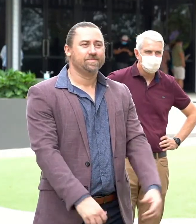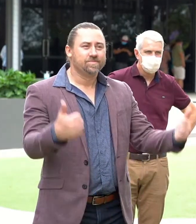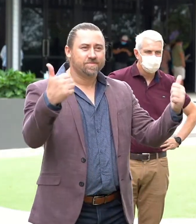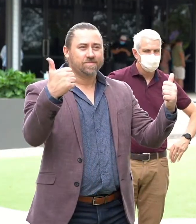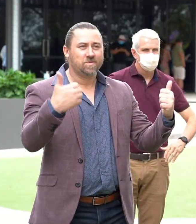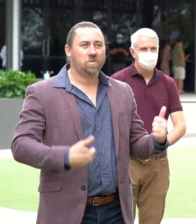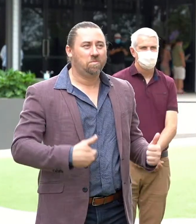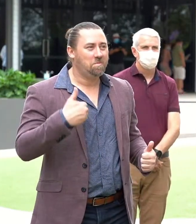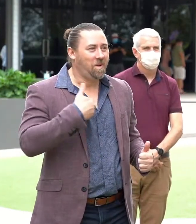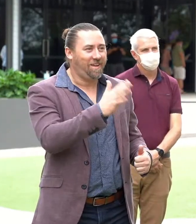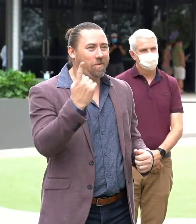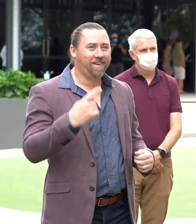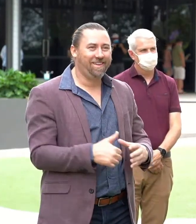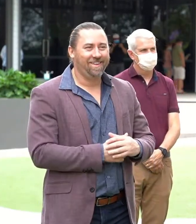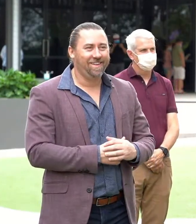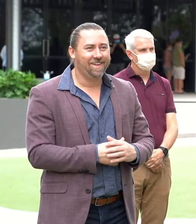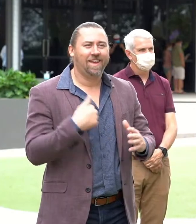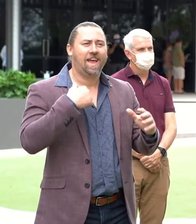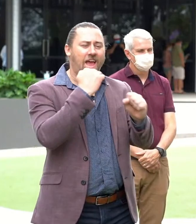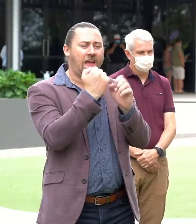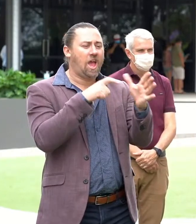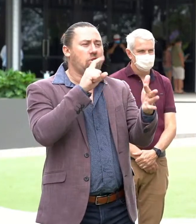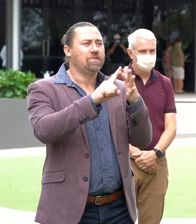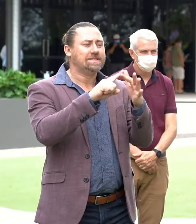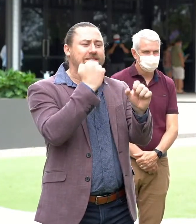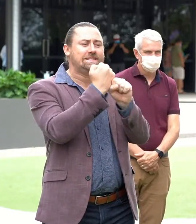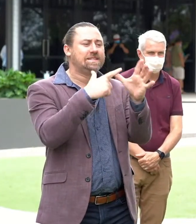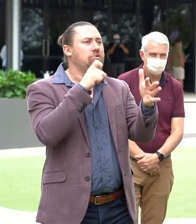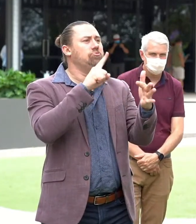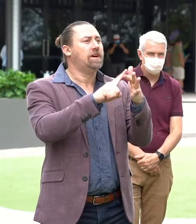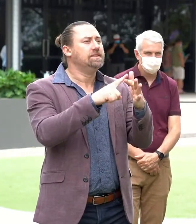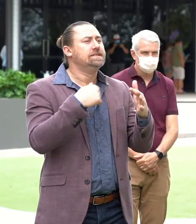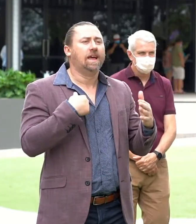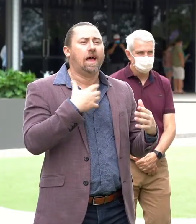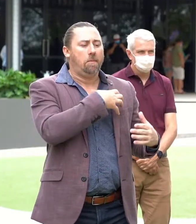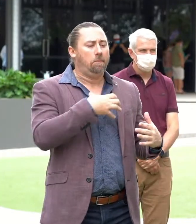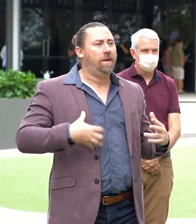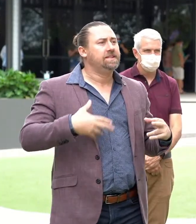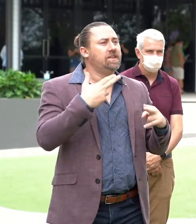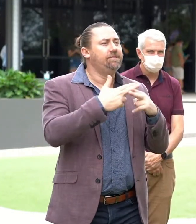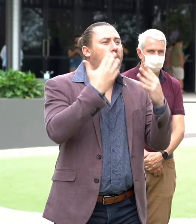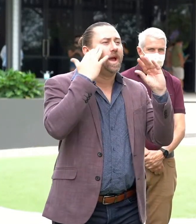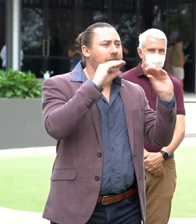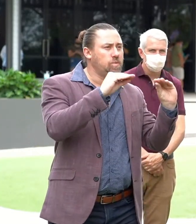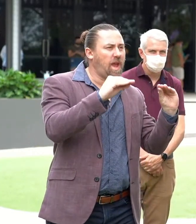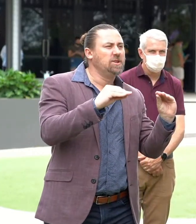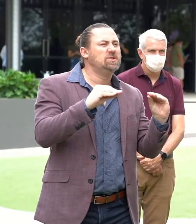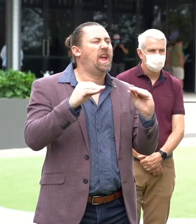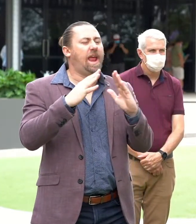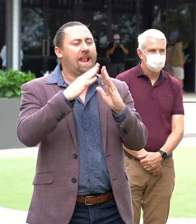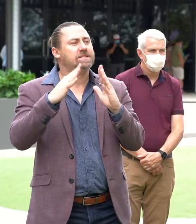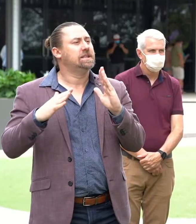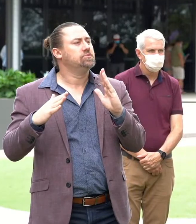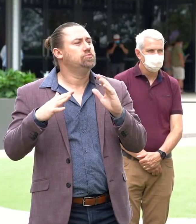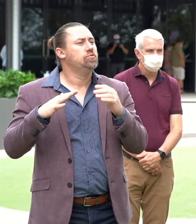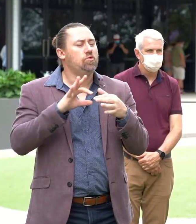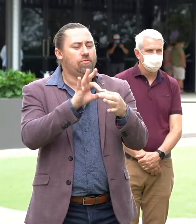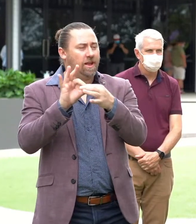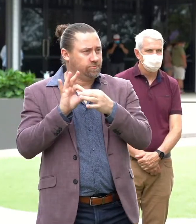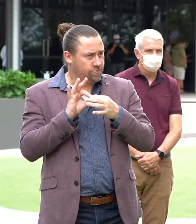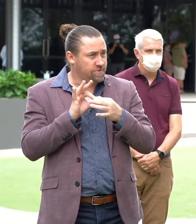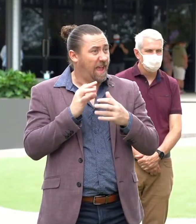Good morning, everyone, and I'm Grace, Minister for Education, Minister for Industrial Relations and Minister for Racing,